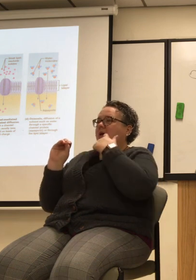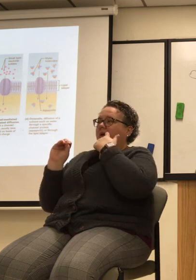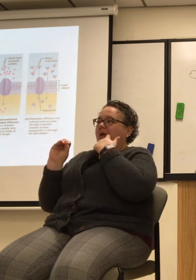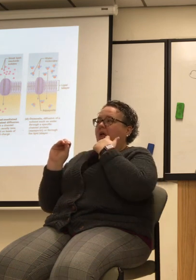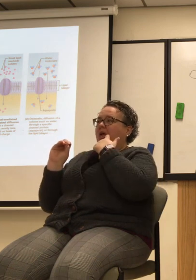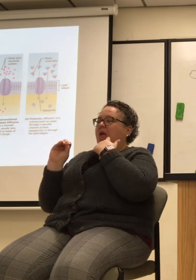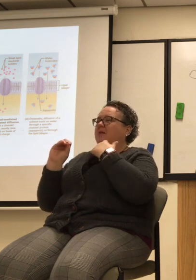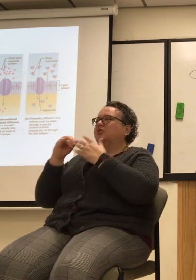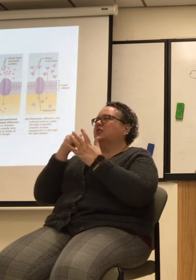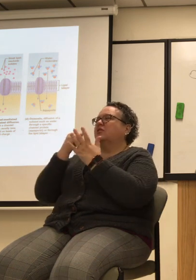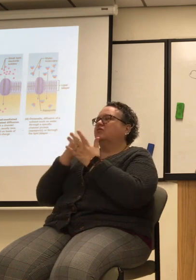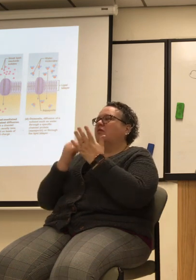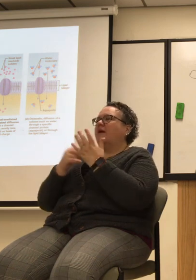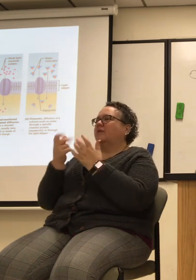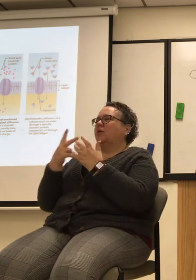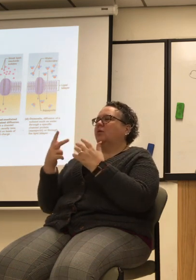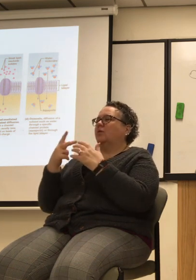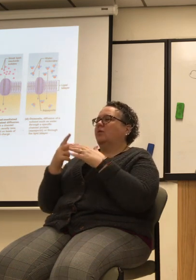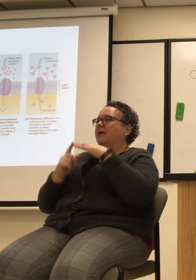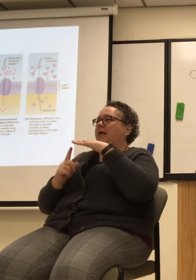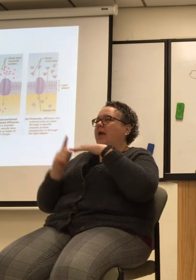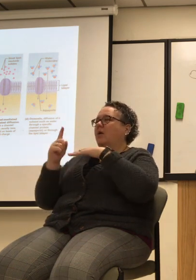I'll just draw a few out and in.